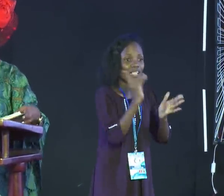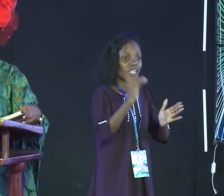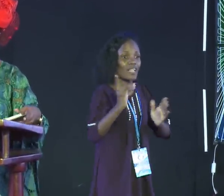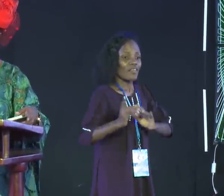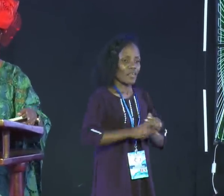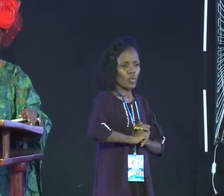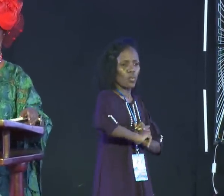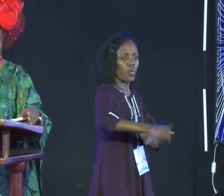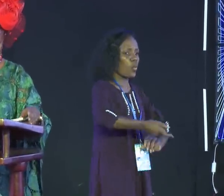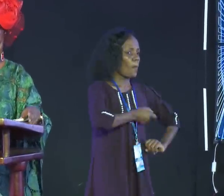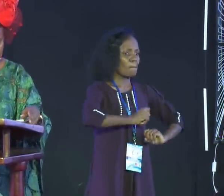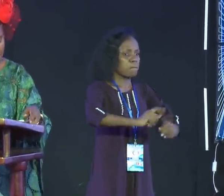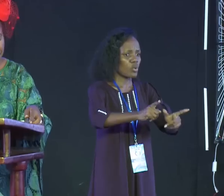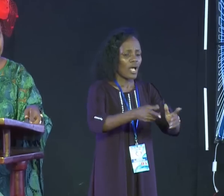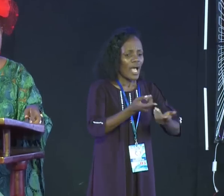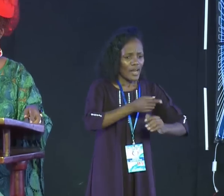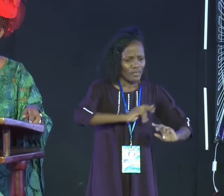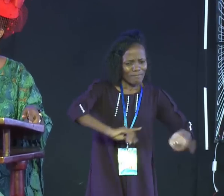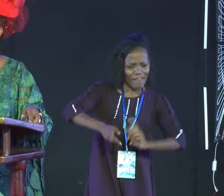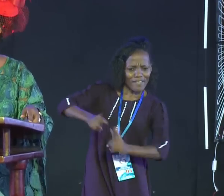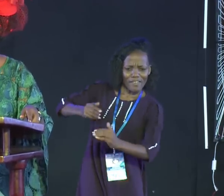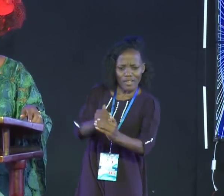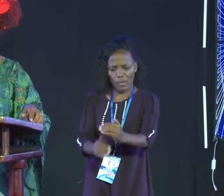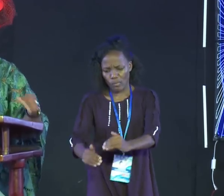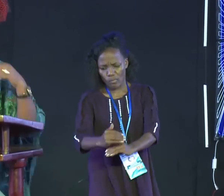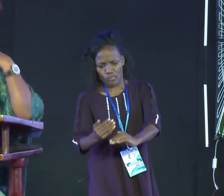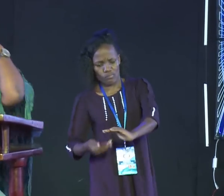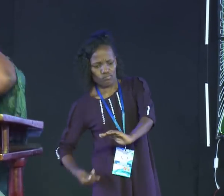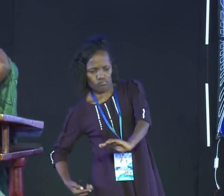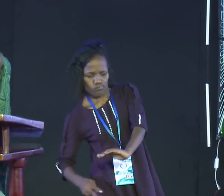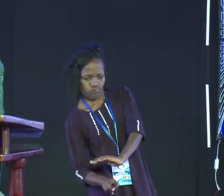ran, nagenda mu mpuku ya Adulam, and went into